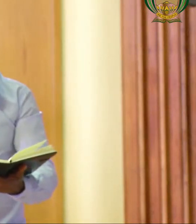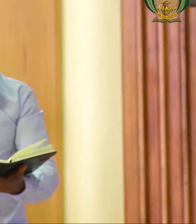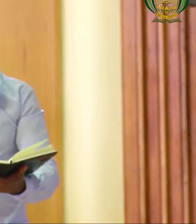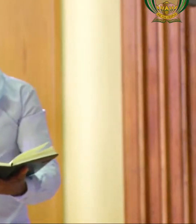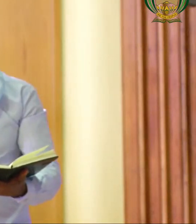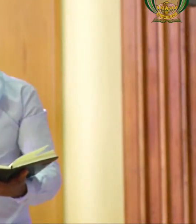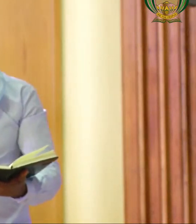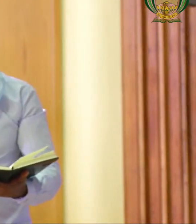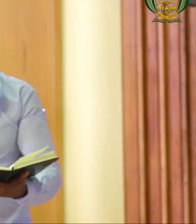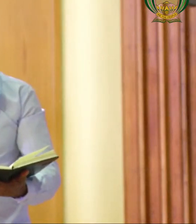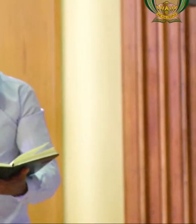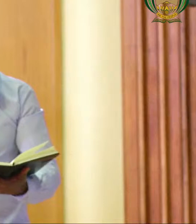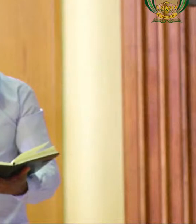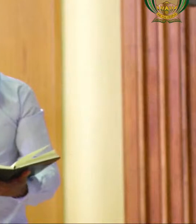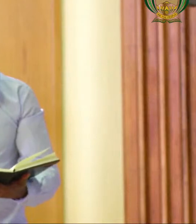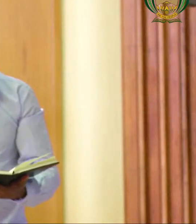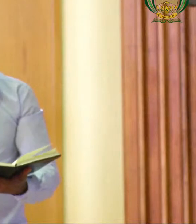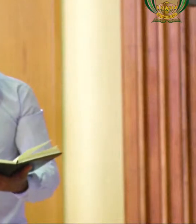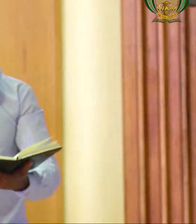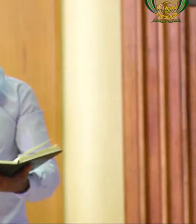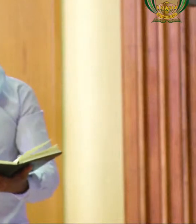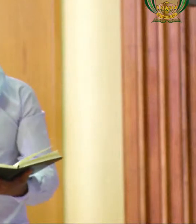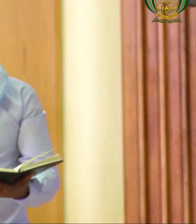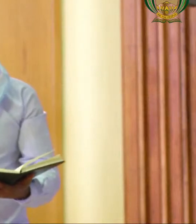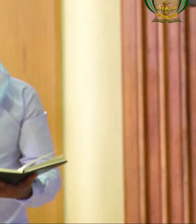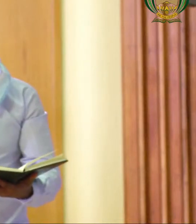says that what we need, we are